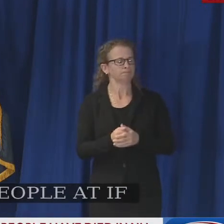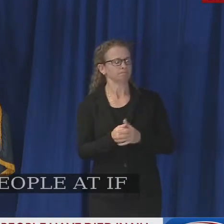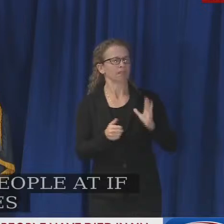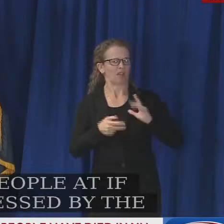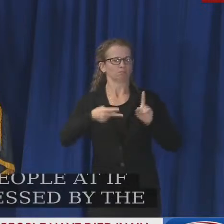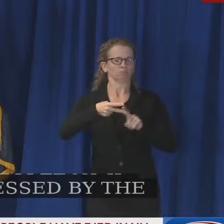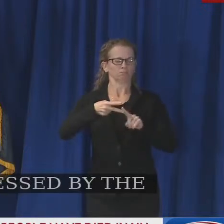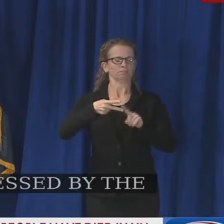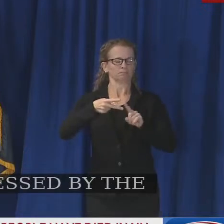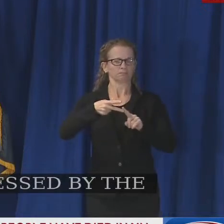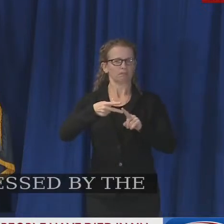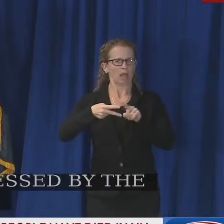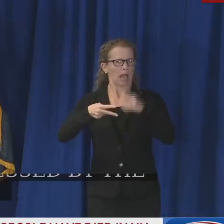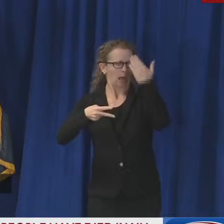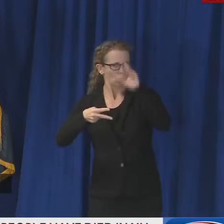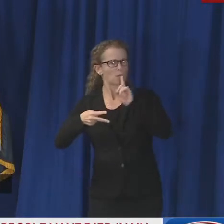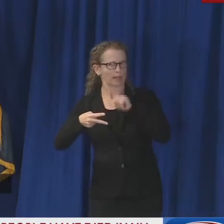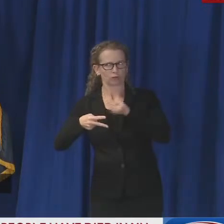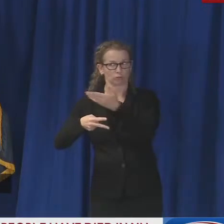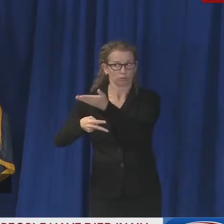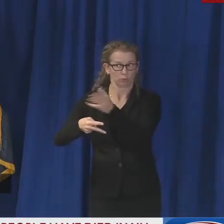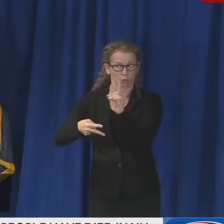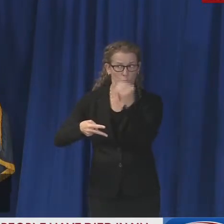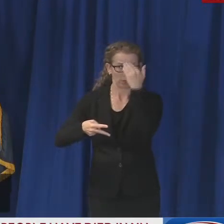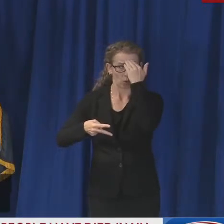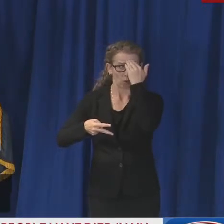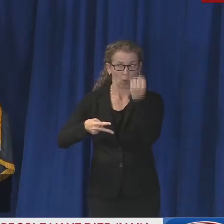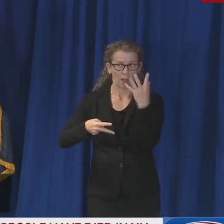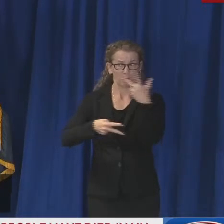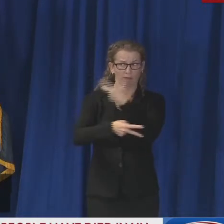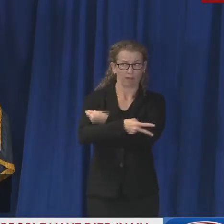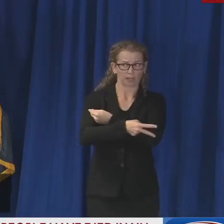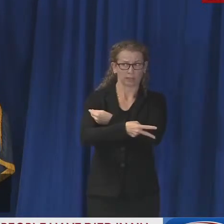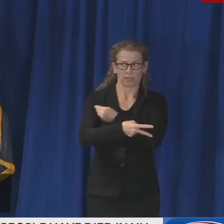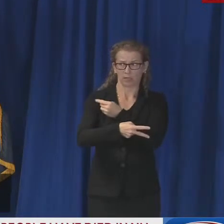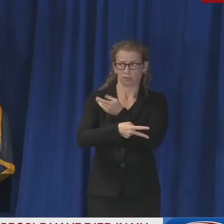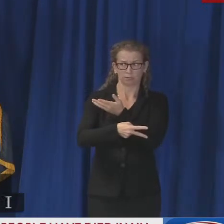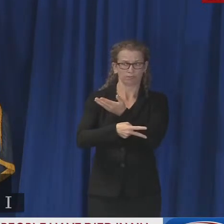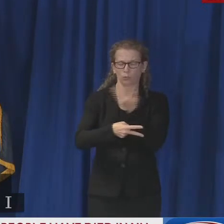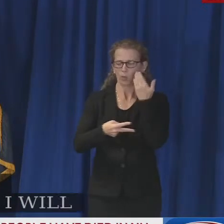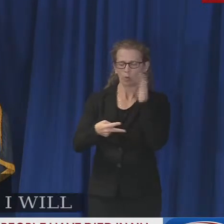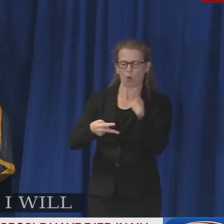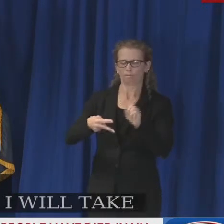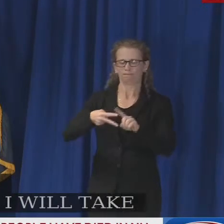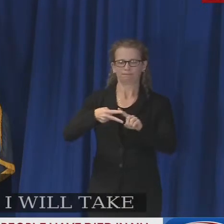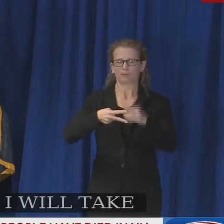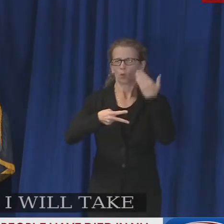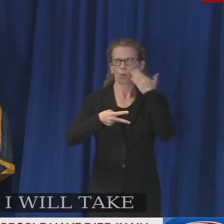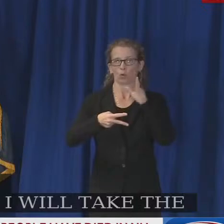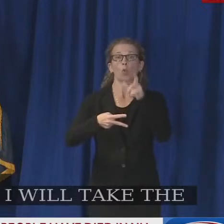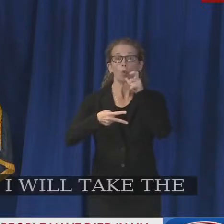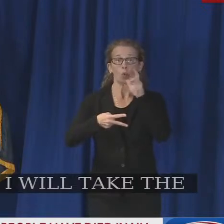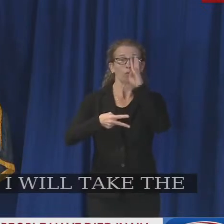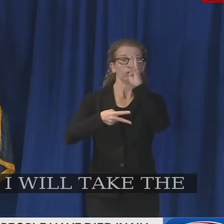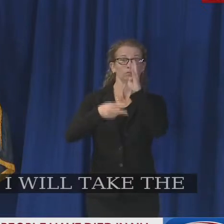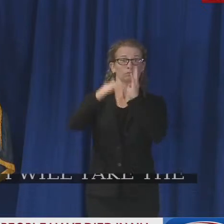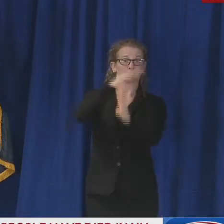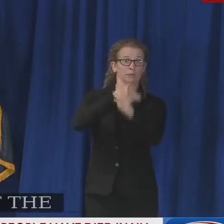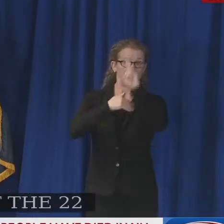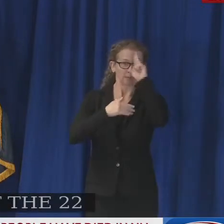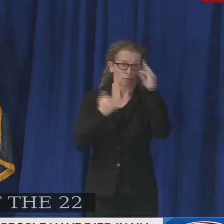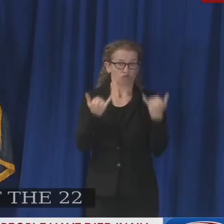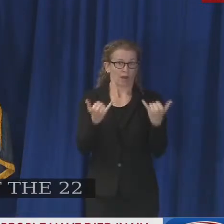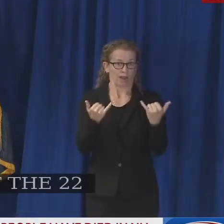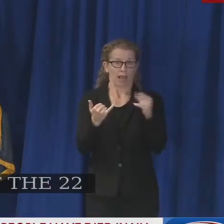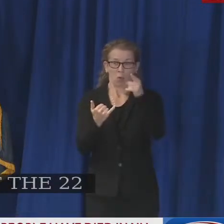don't know about the 22 hospitalizations, if we know how many have been vaccinated or not. You know, I don't think we have an exact number for those 22